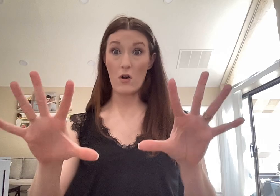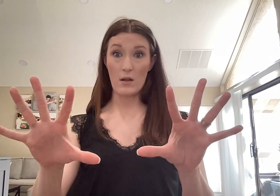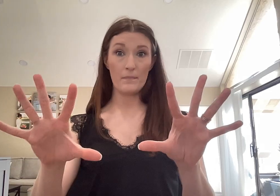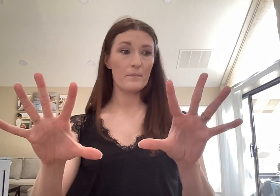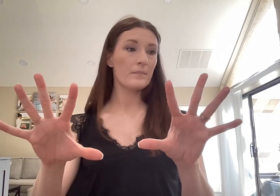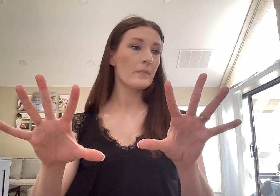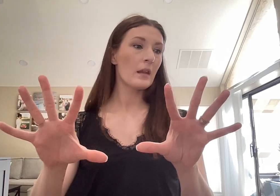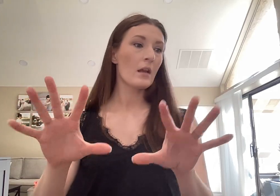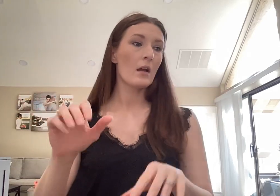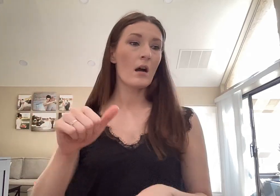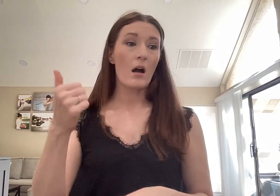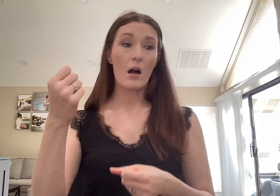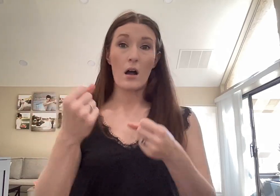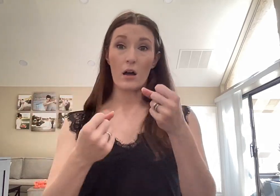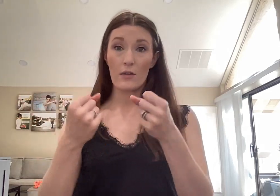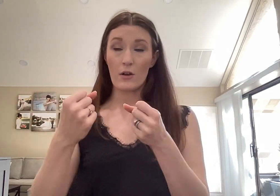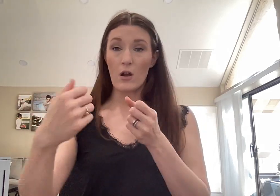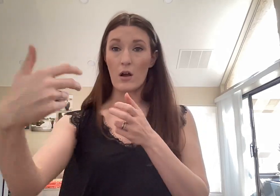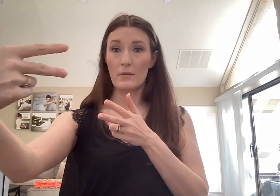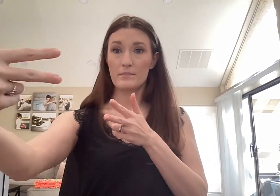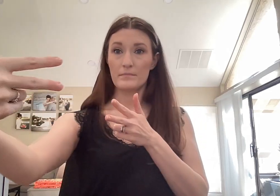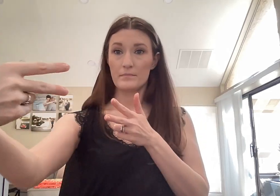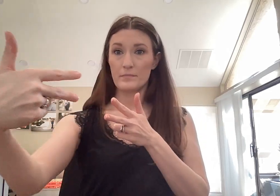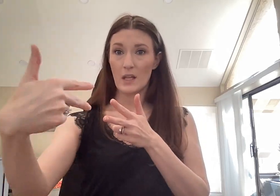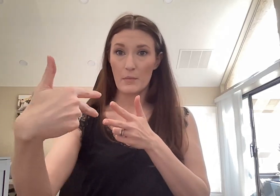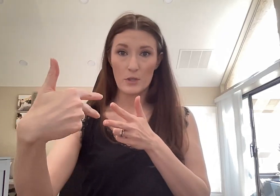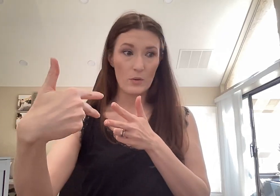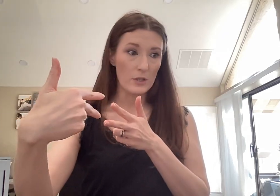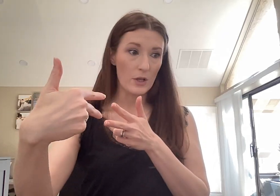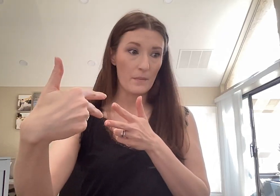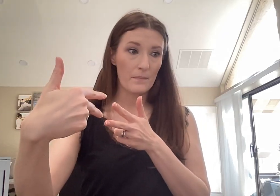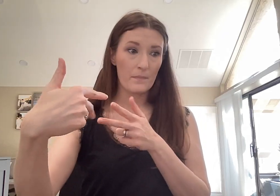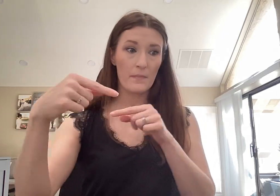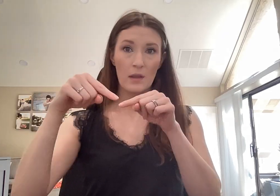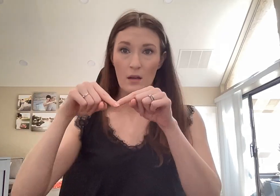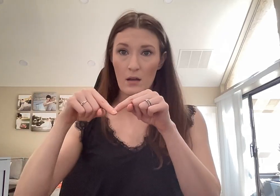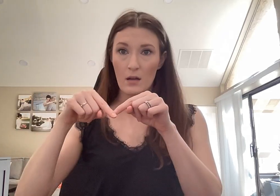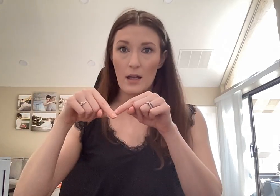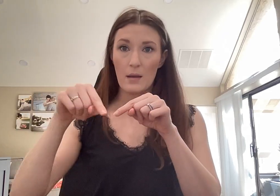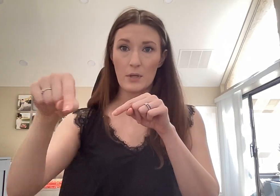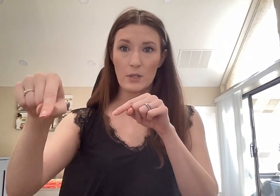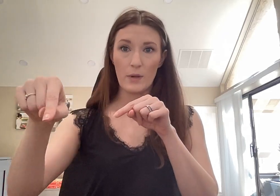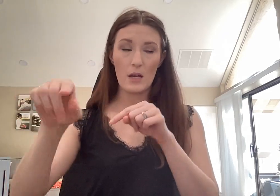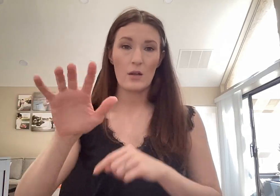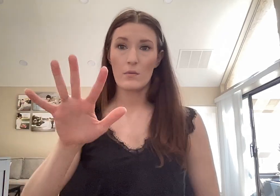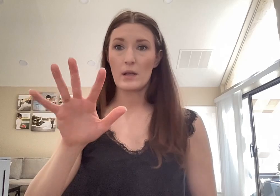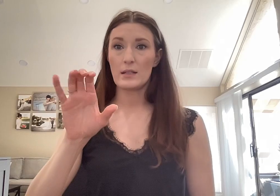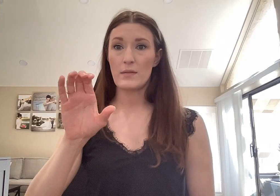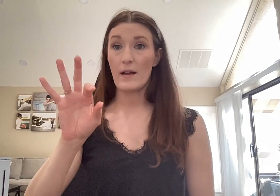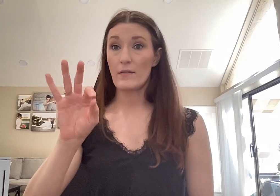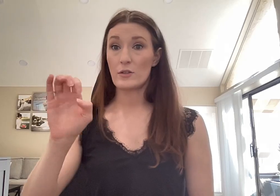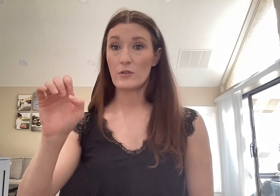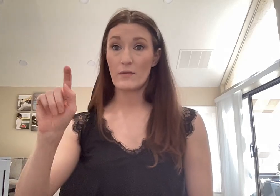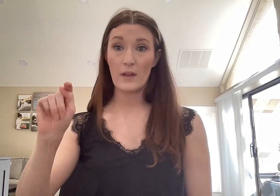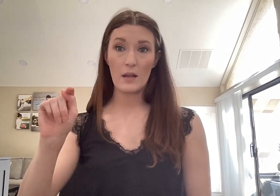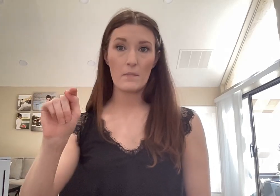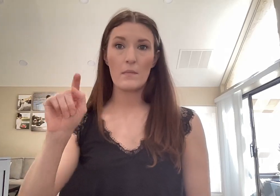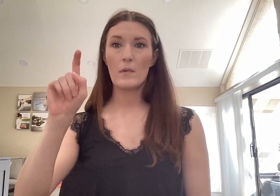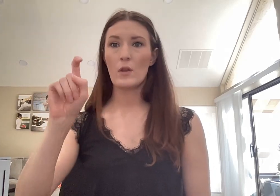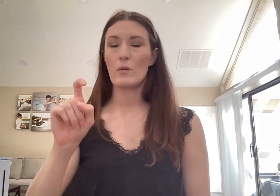on. Other car coming towards you. In between you is 500 feet. You